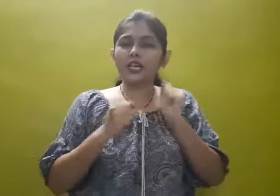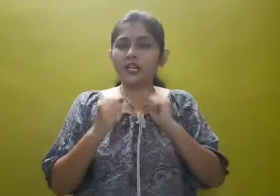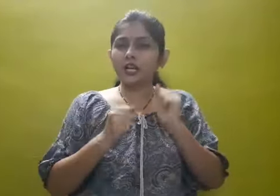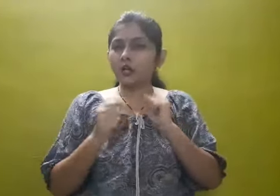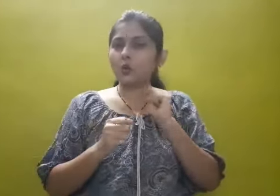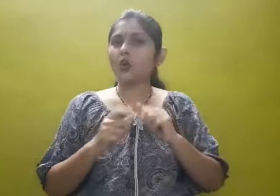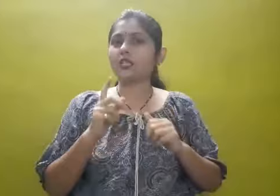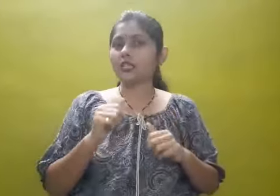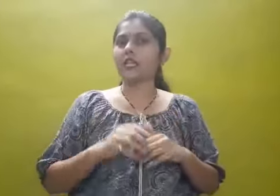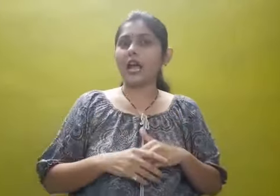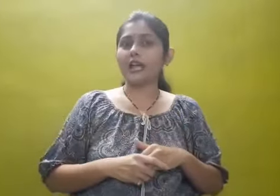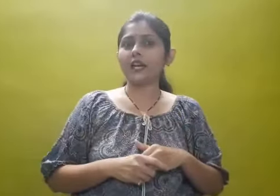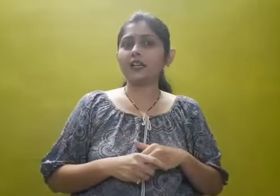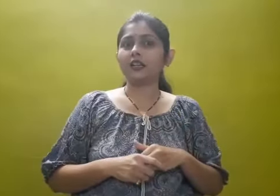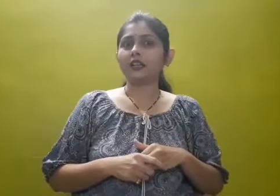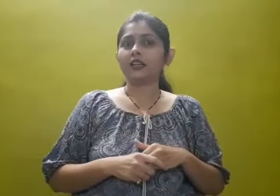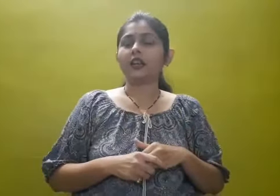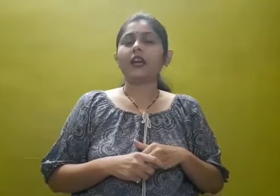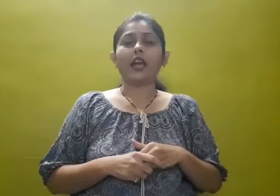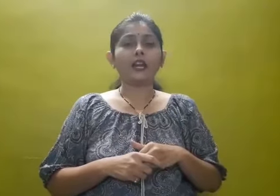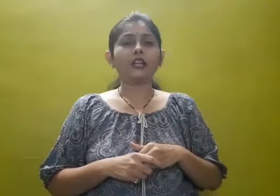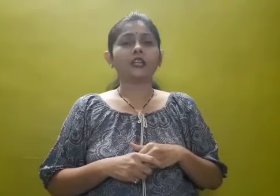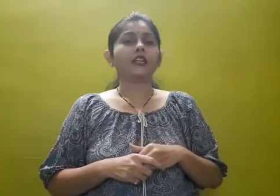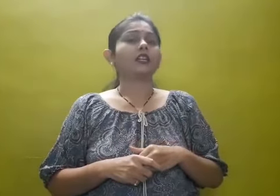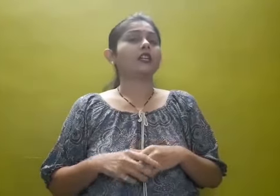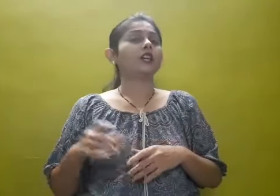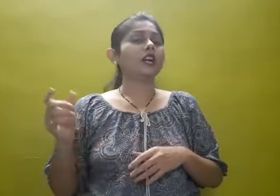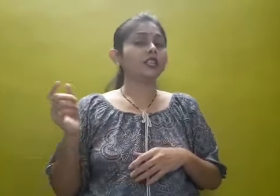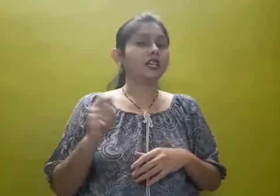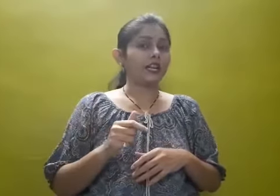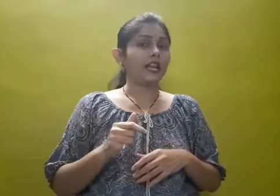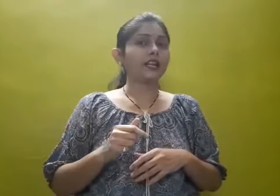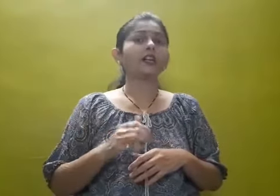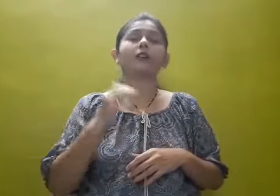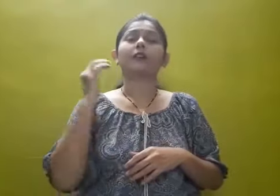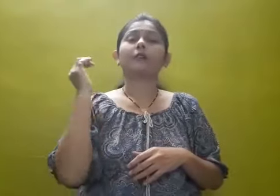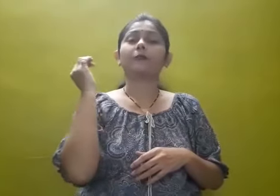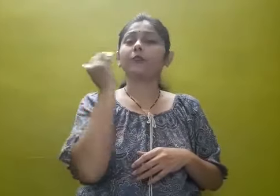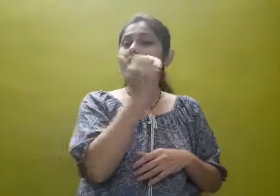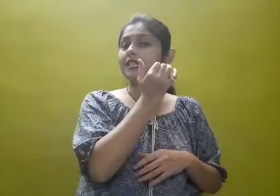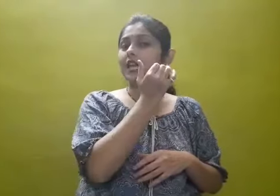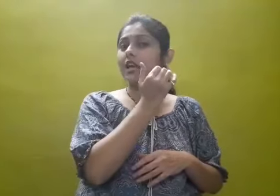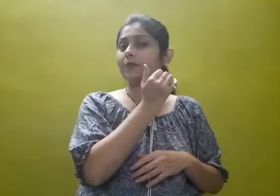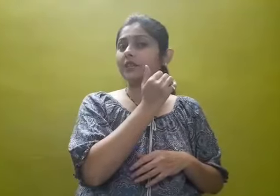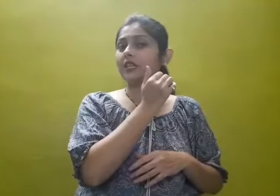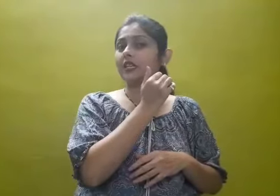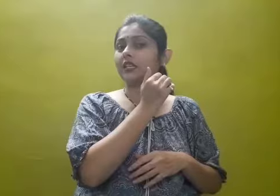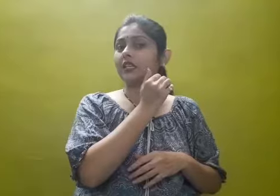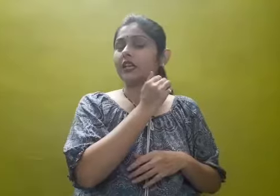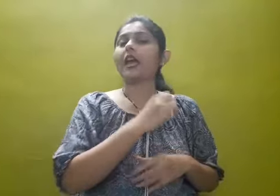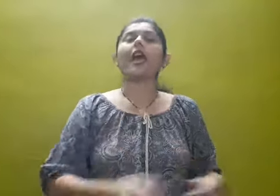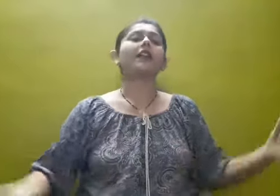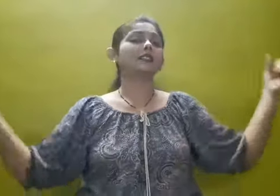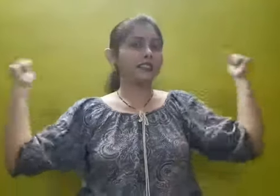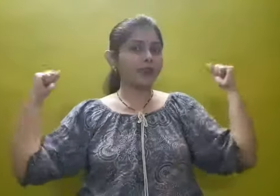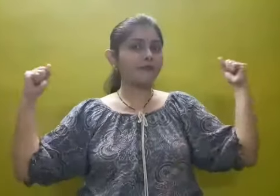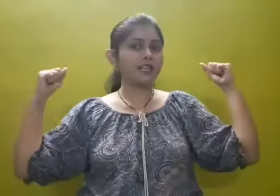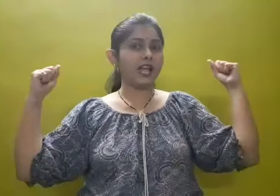ran towards the lion and cut the net with sharp teeth and saved the